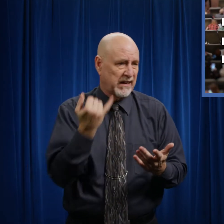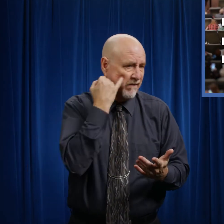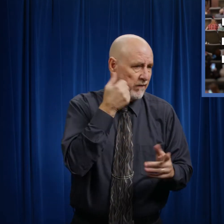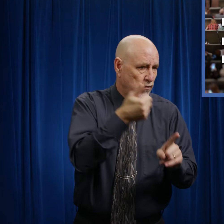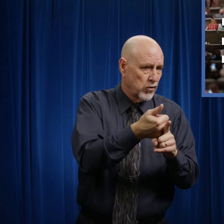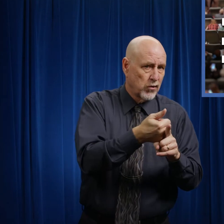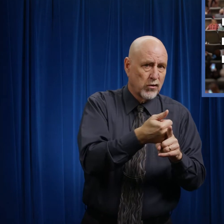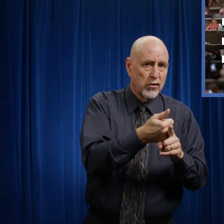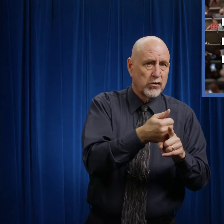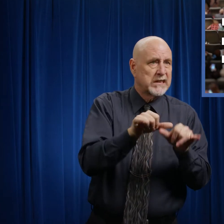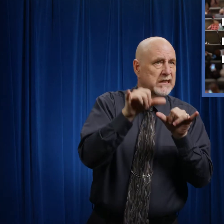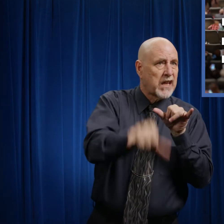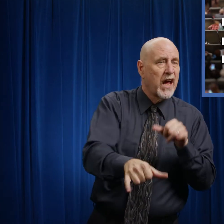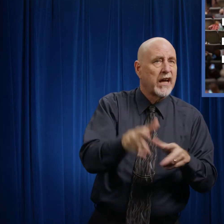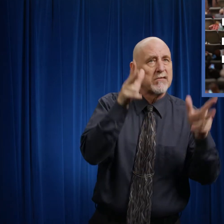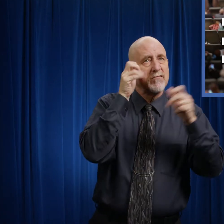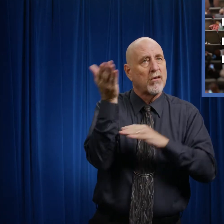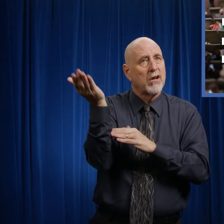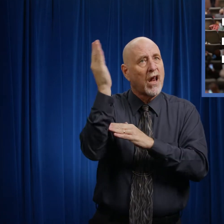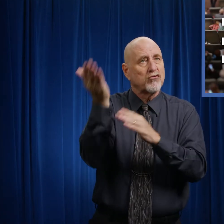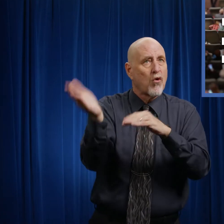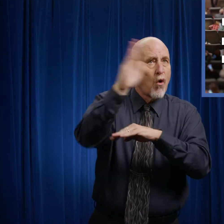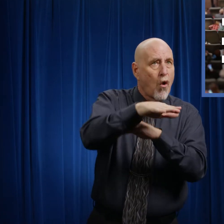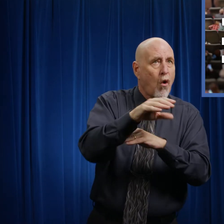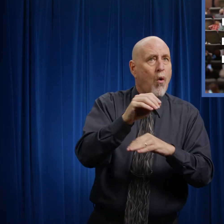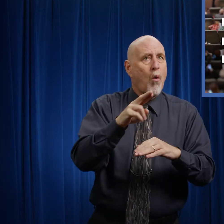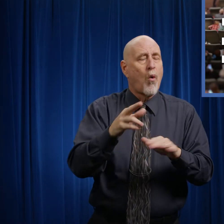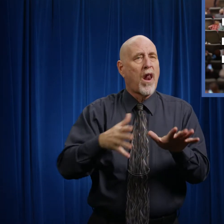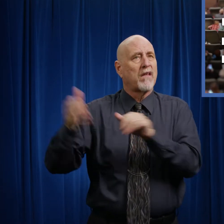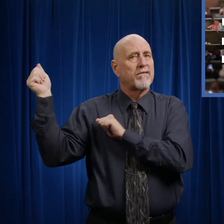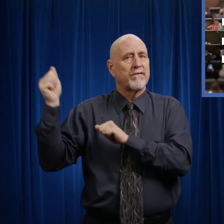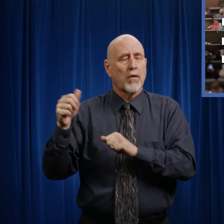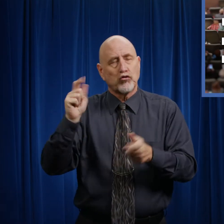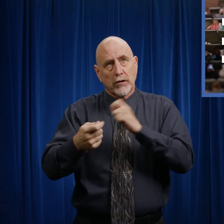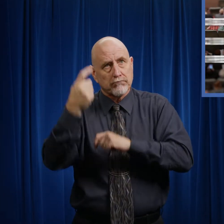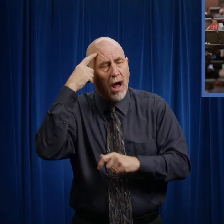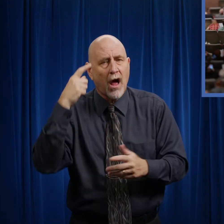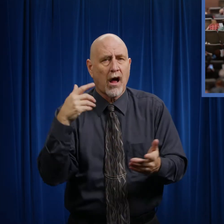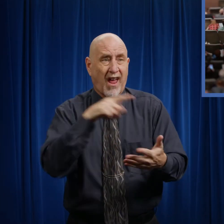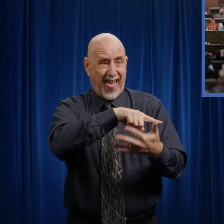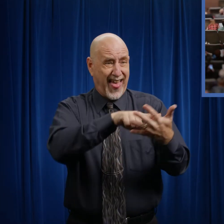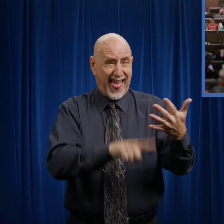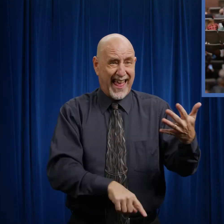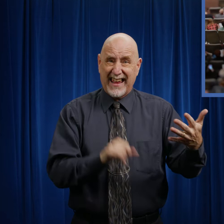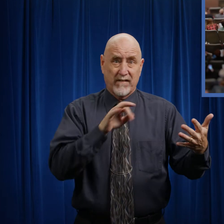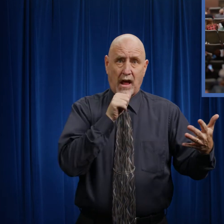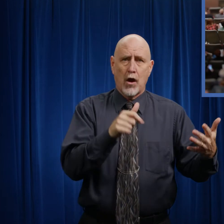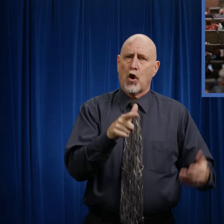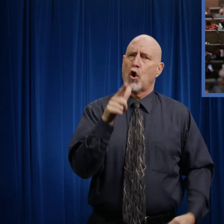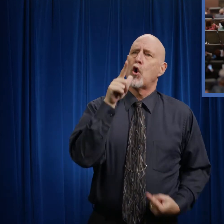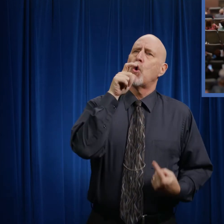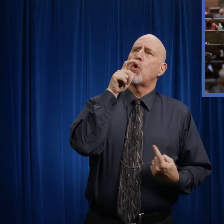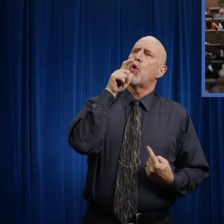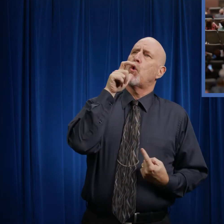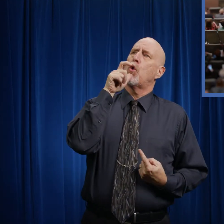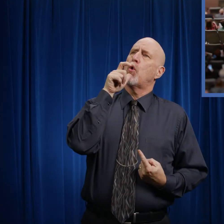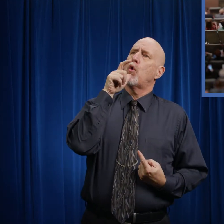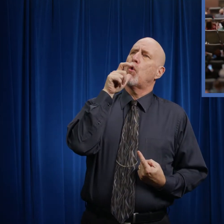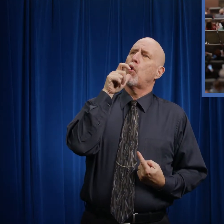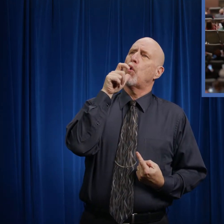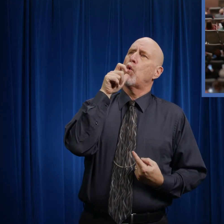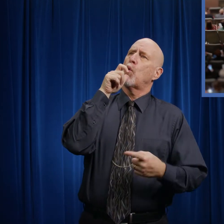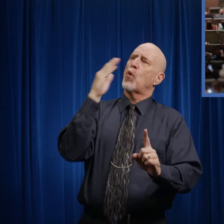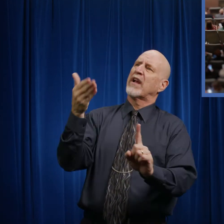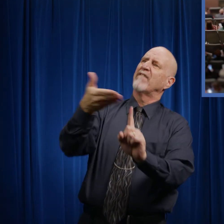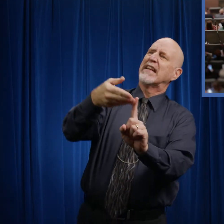to decide if they're going to stay through the lecture, to decide if they're going to change their minds, then whom, pray tell,